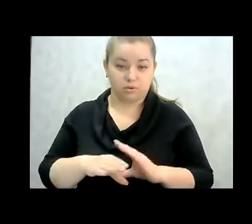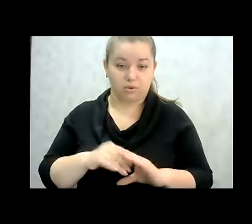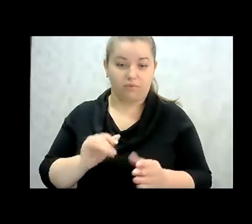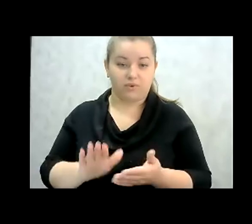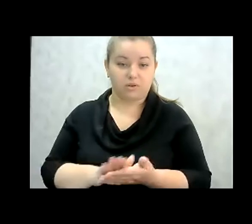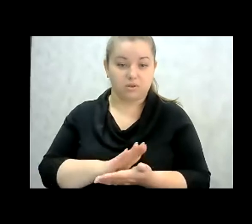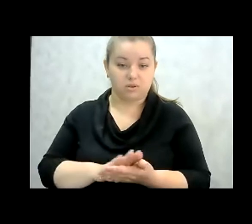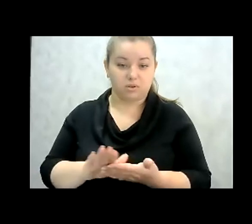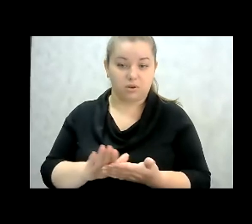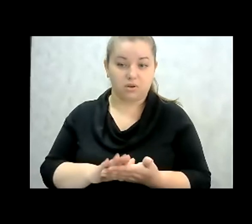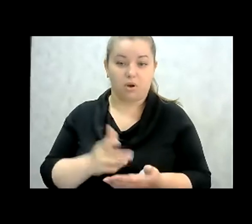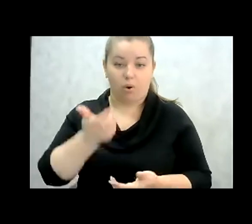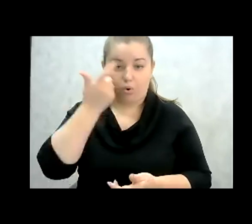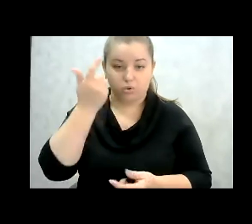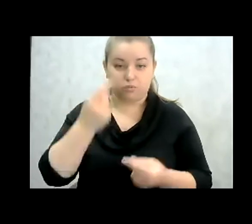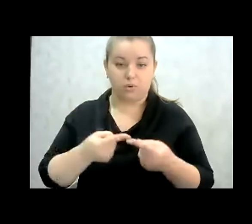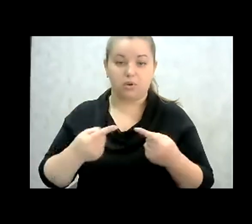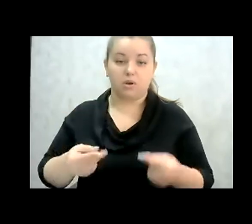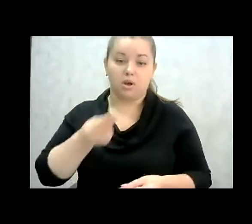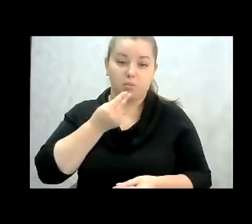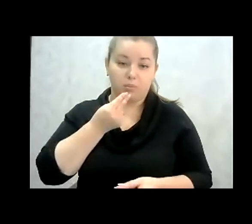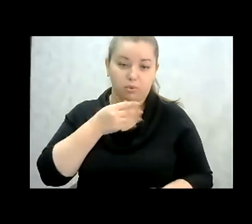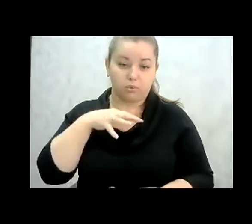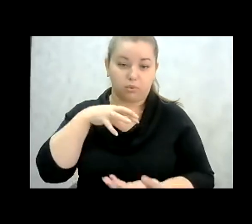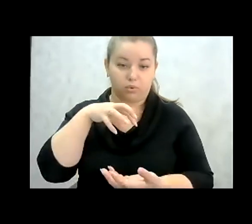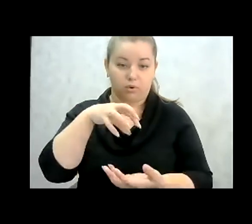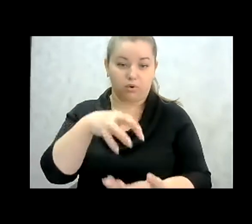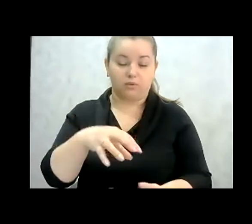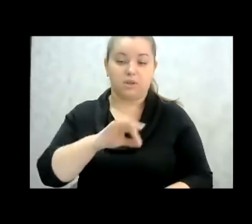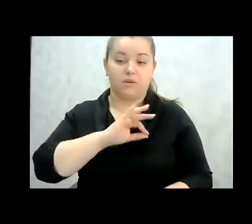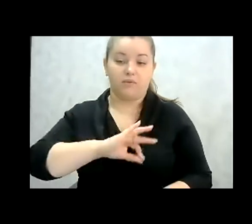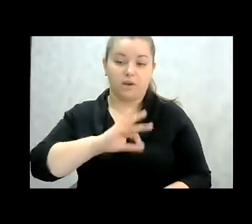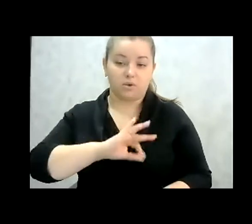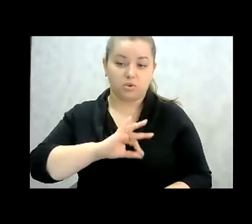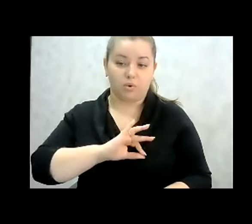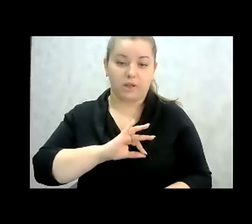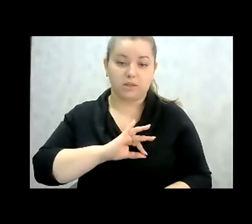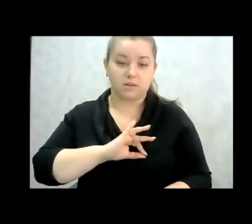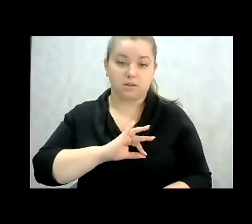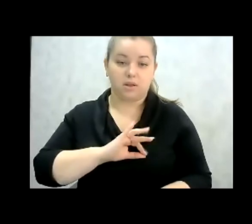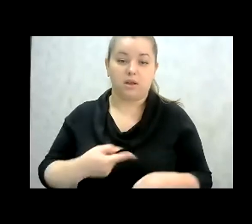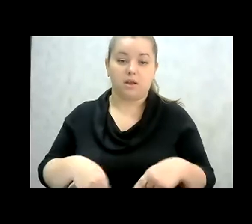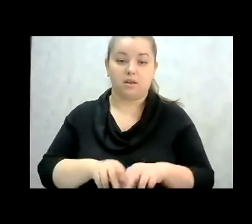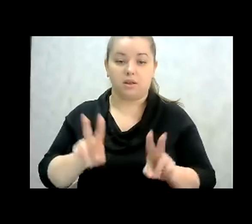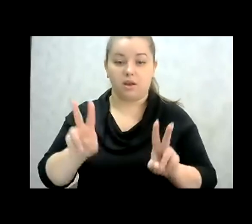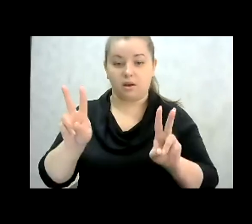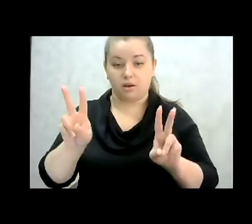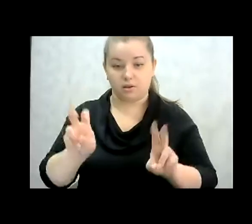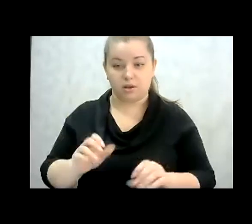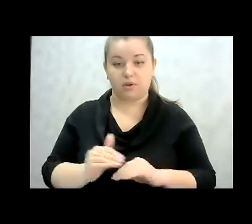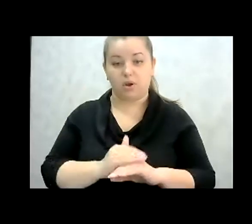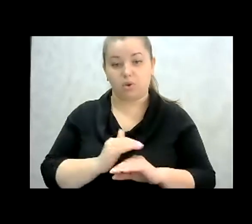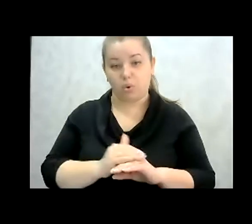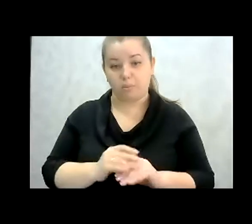a broad-scale issue. For example, foodstuffs were handed out